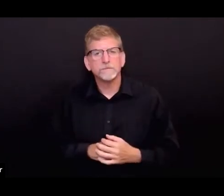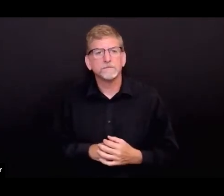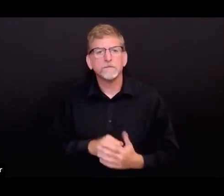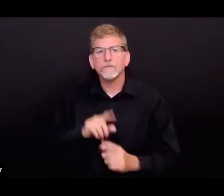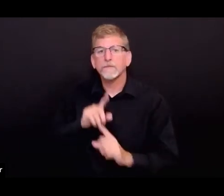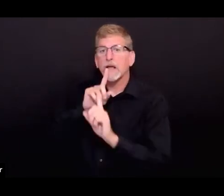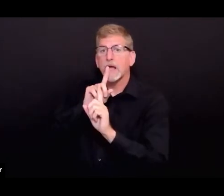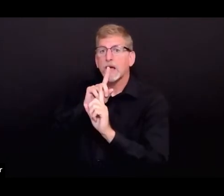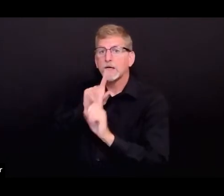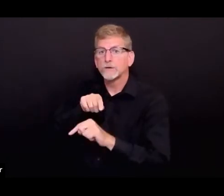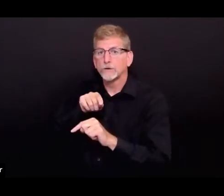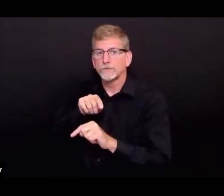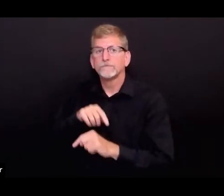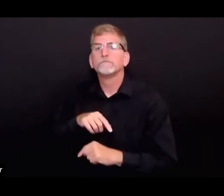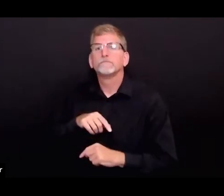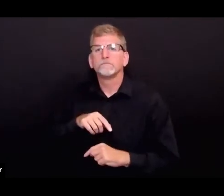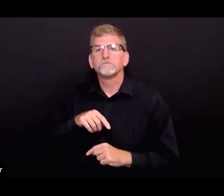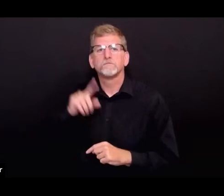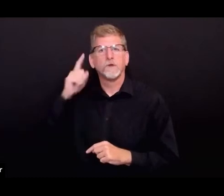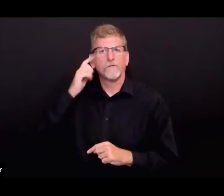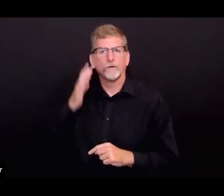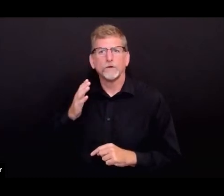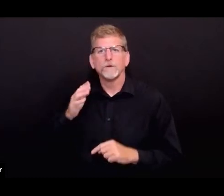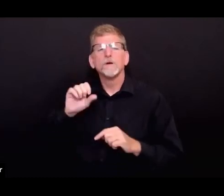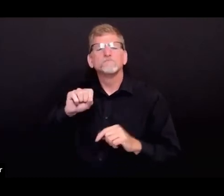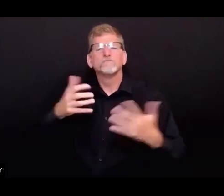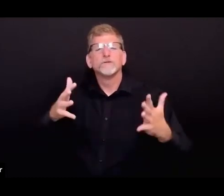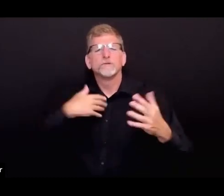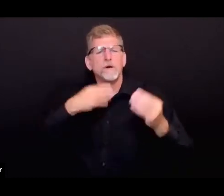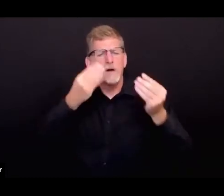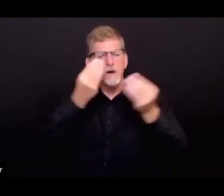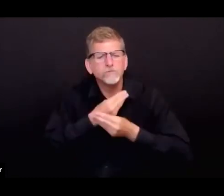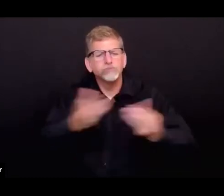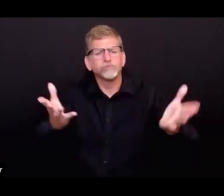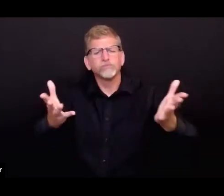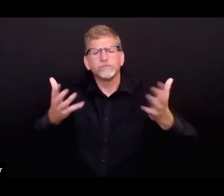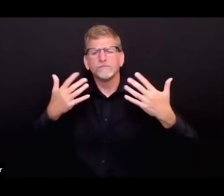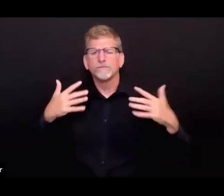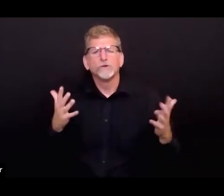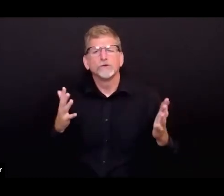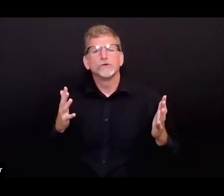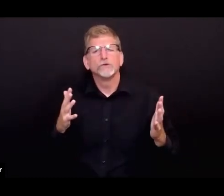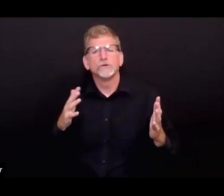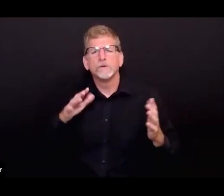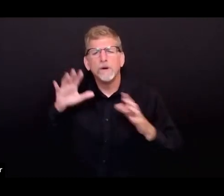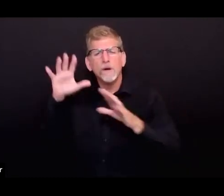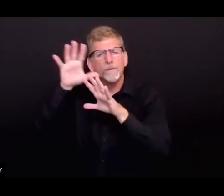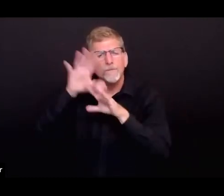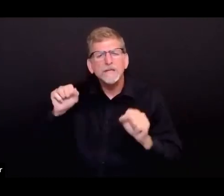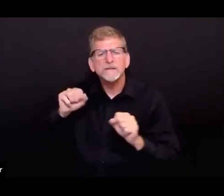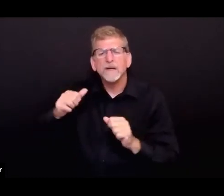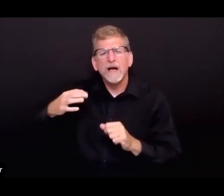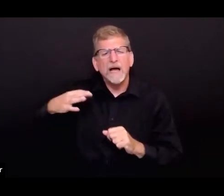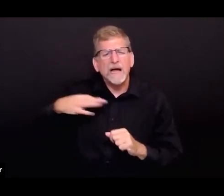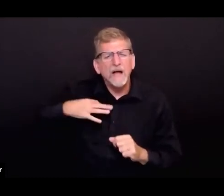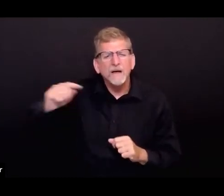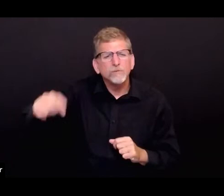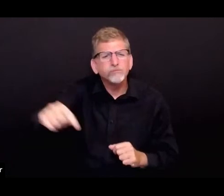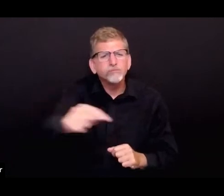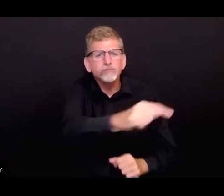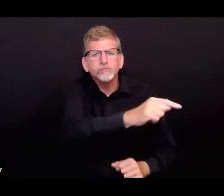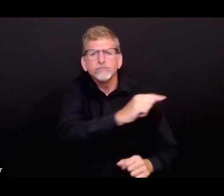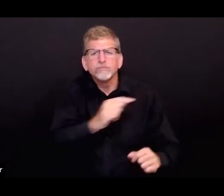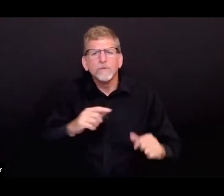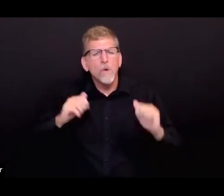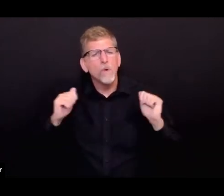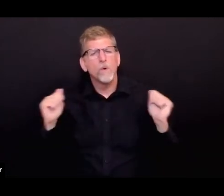all political campaigns. America's right to elect their leaders democratically is sacred. We want to make sure people are able to